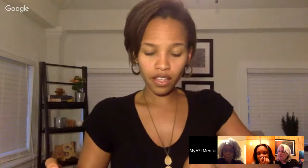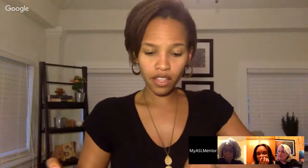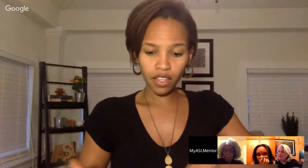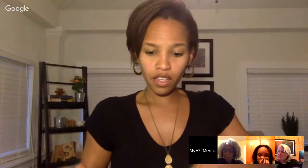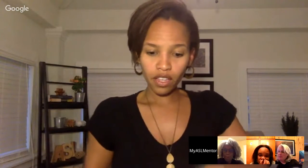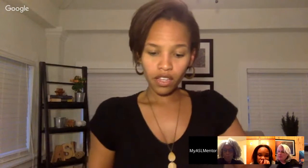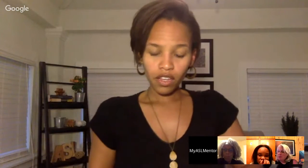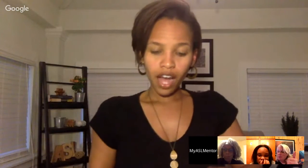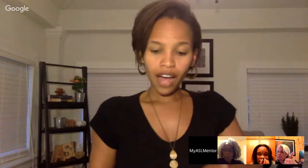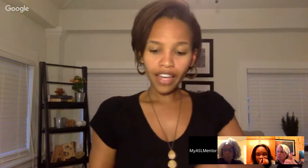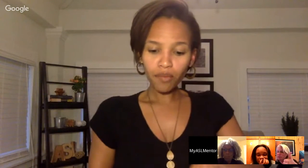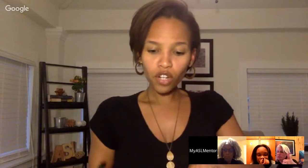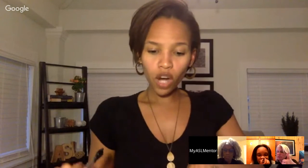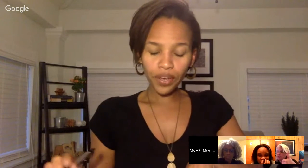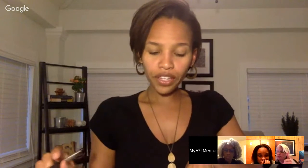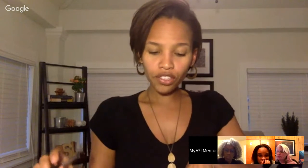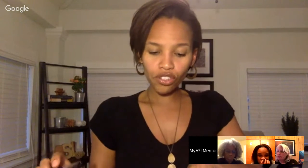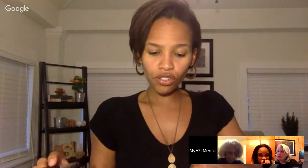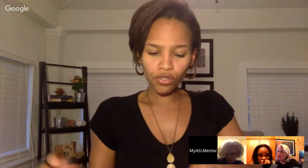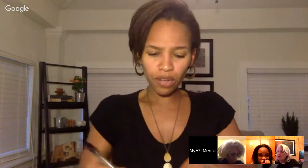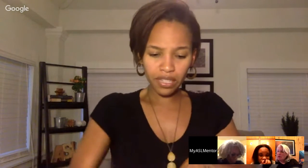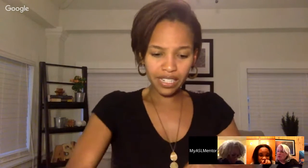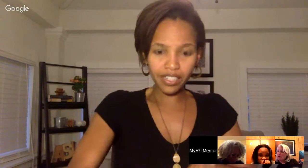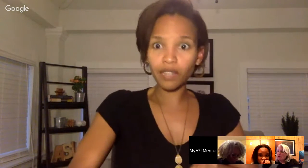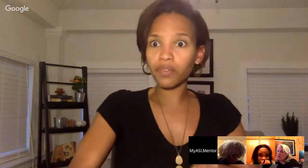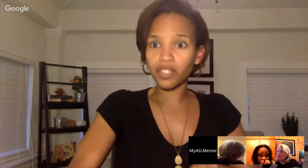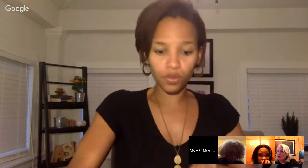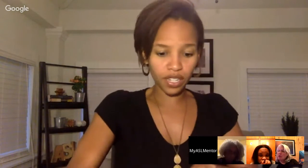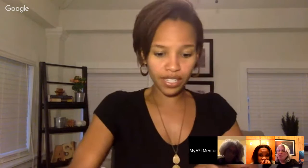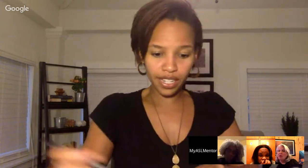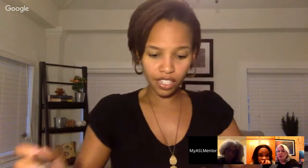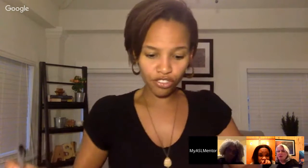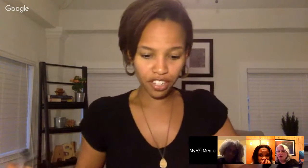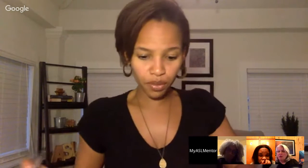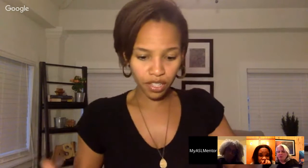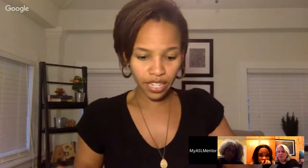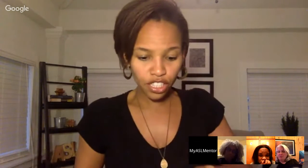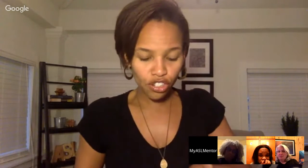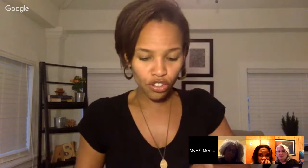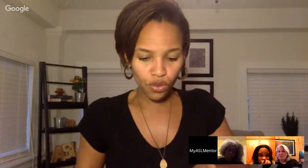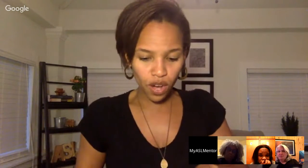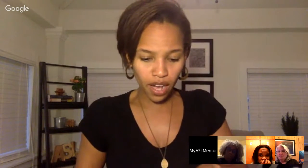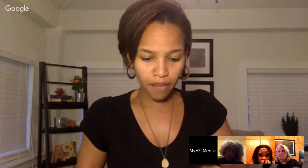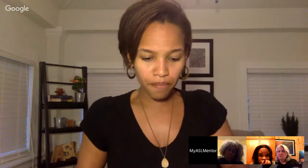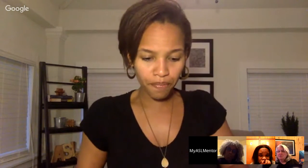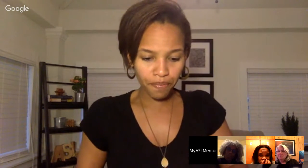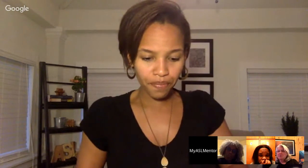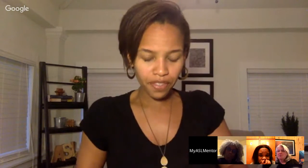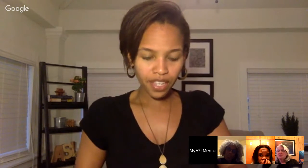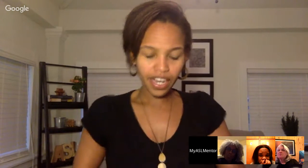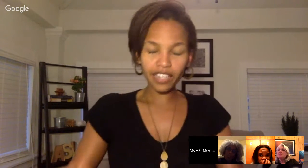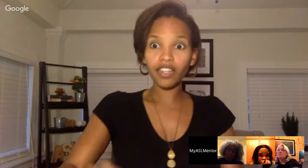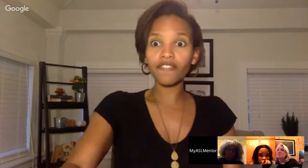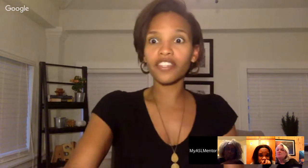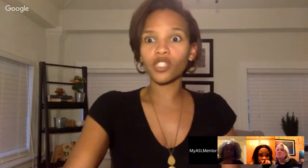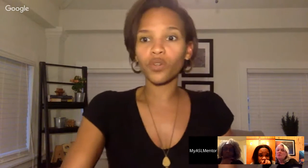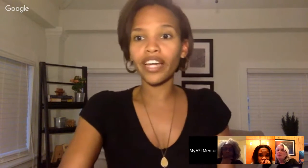Okay. I'm going to skip this one because that's a tricky one. Let's do, I love this one.